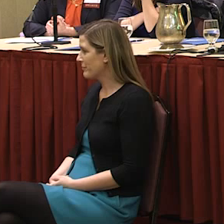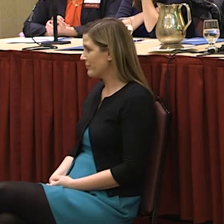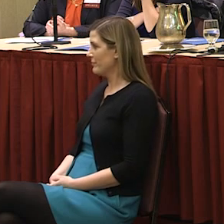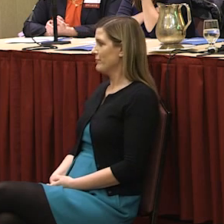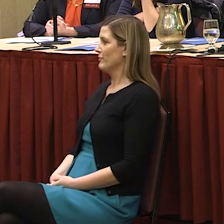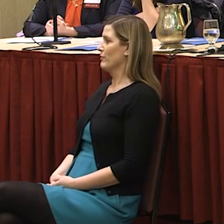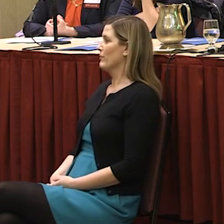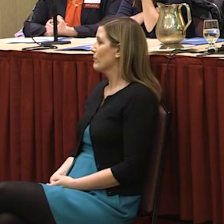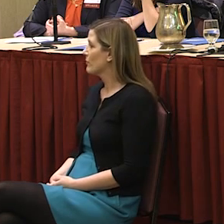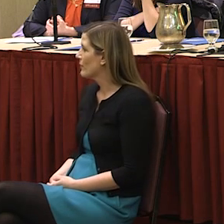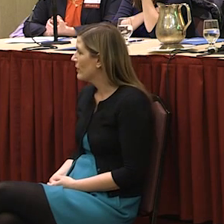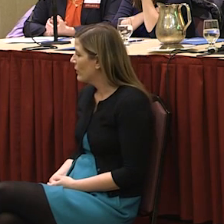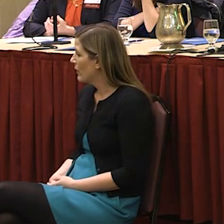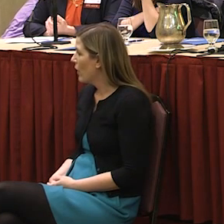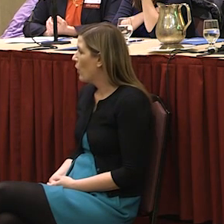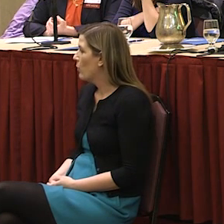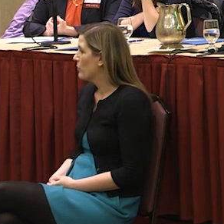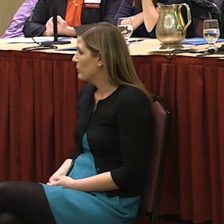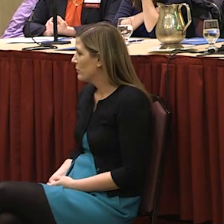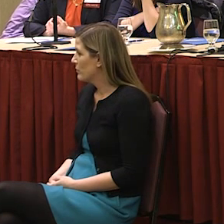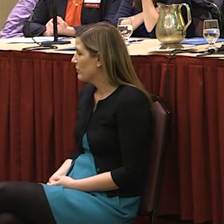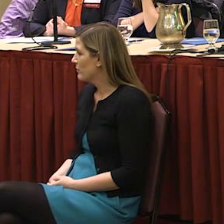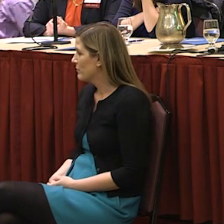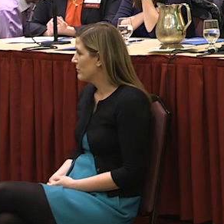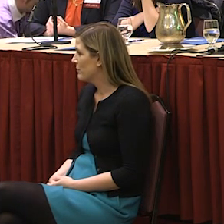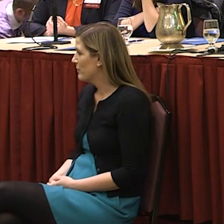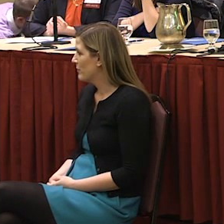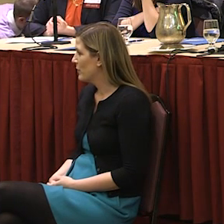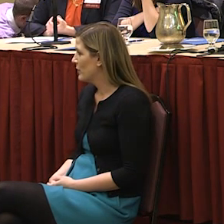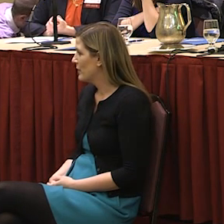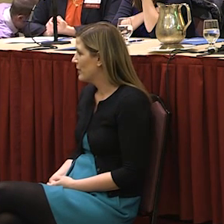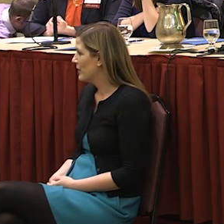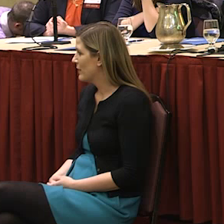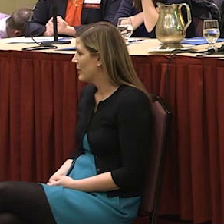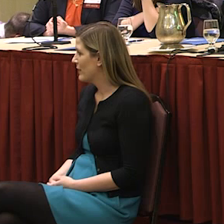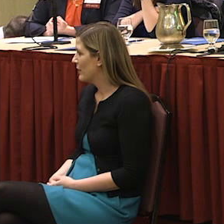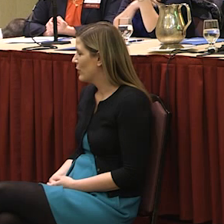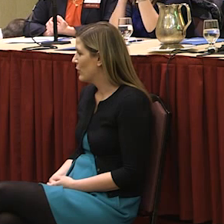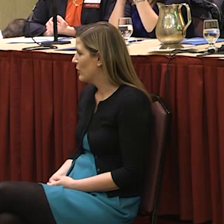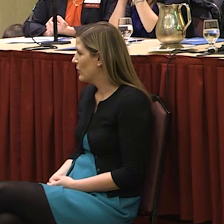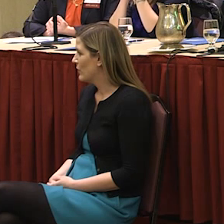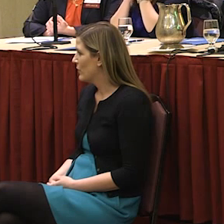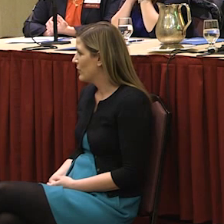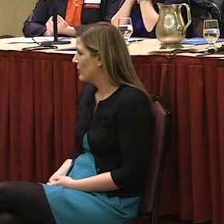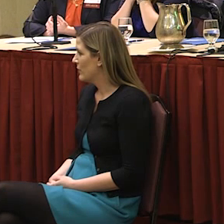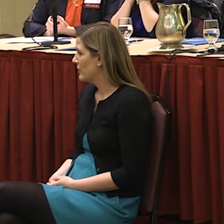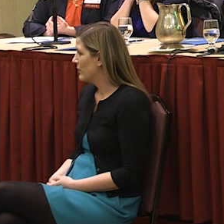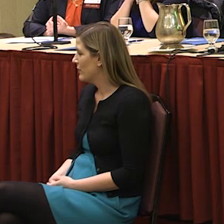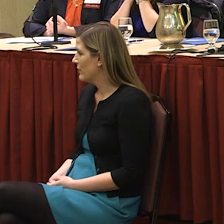which basically gets its funding from the health plans. And that's really important to know, because I think some folks said, well, you know,